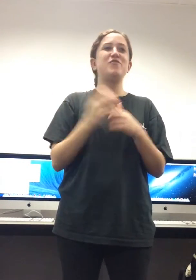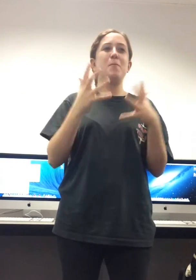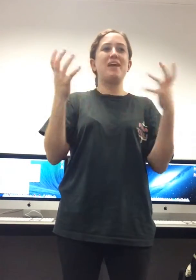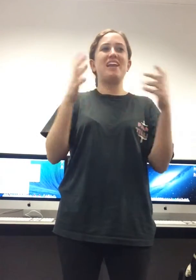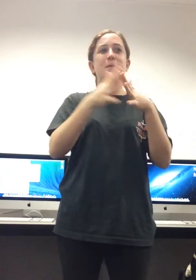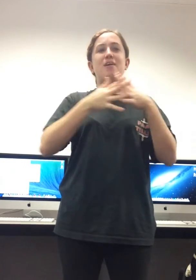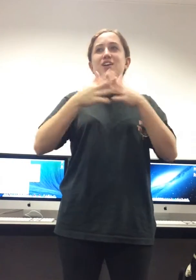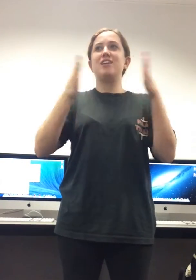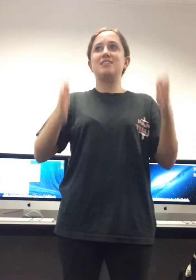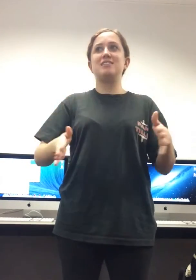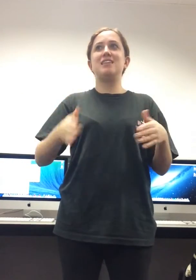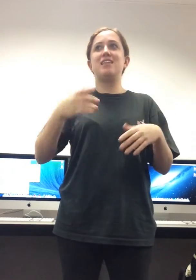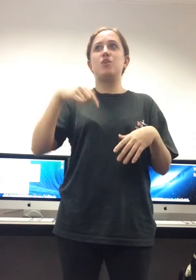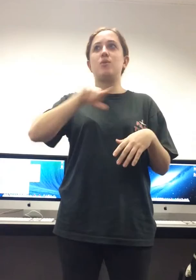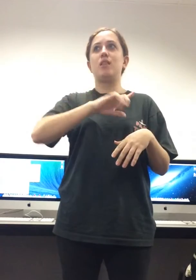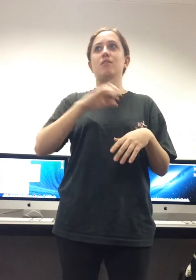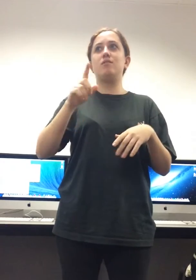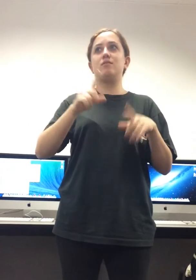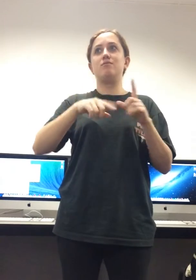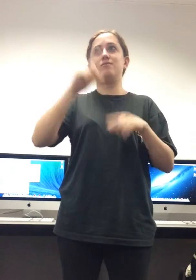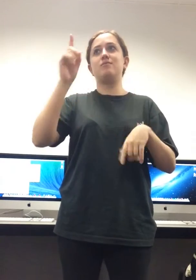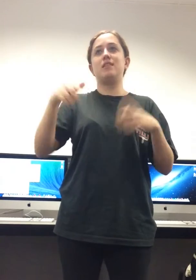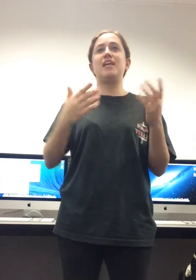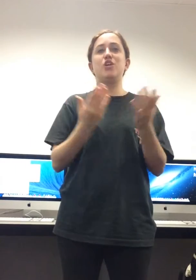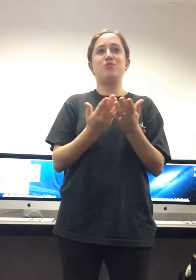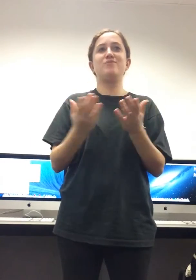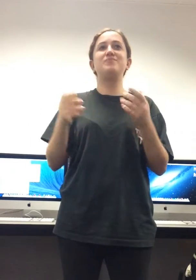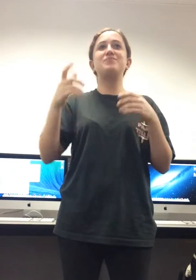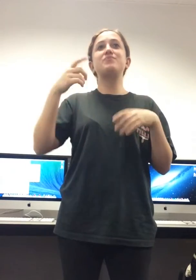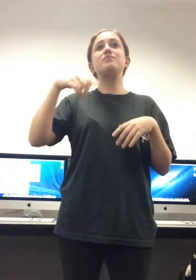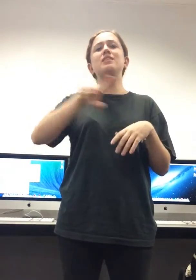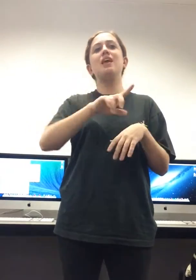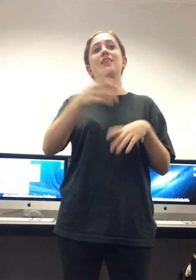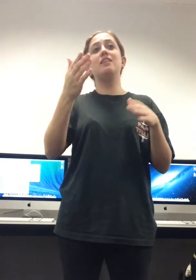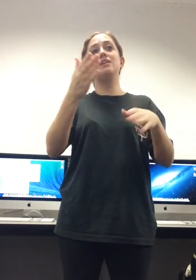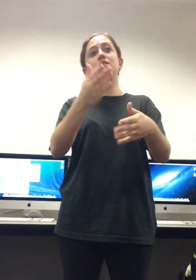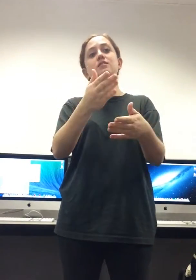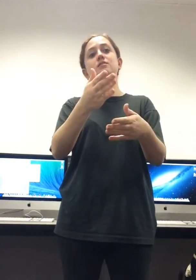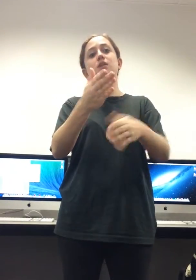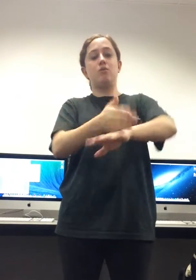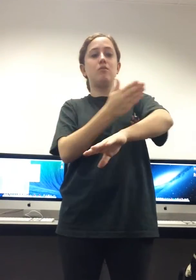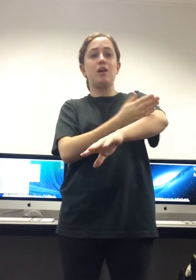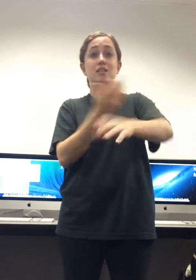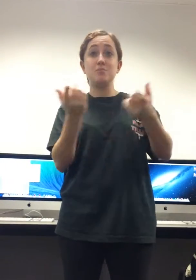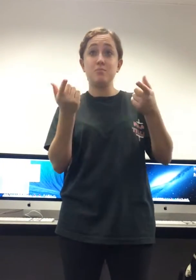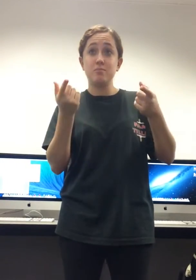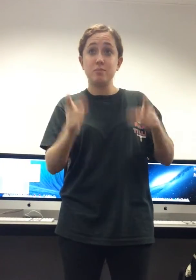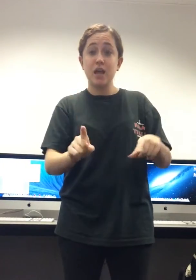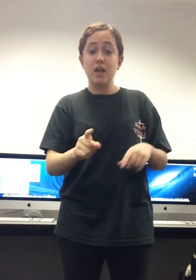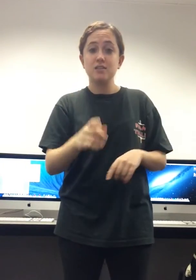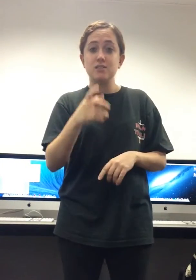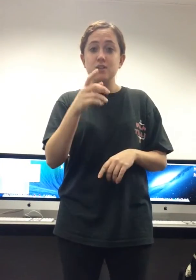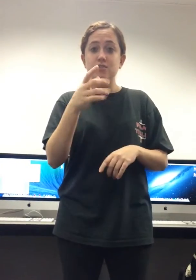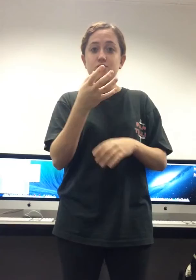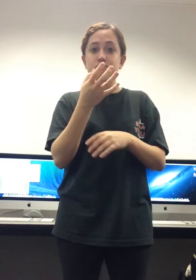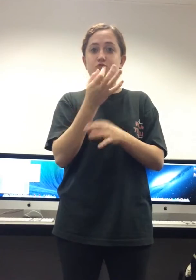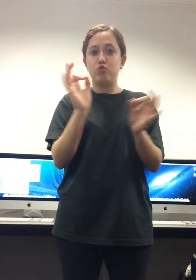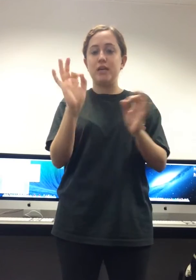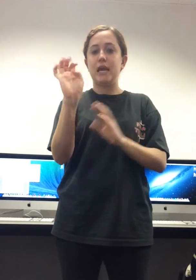And this progress came about because of free enterprise. This progress came about